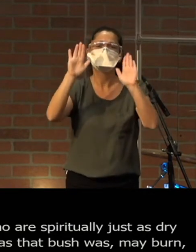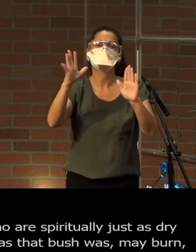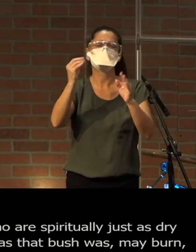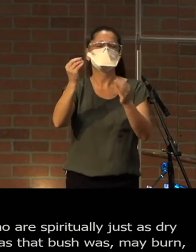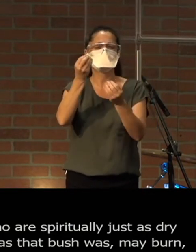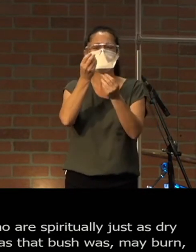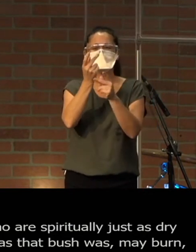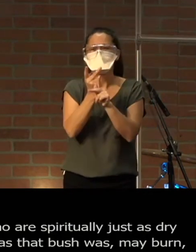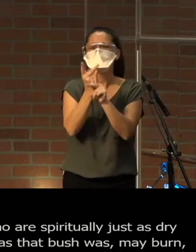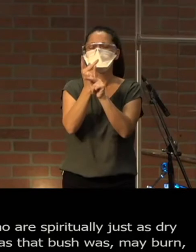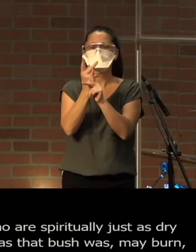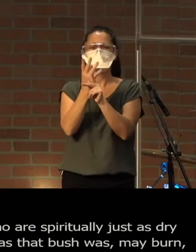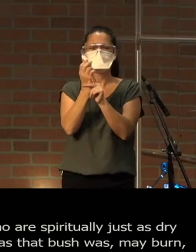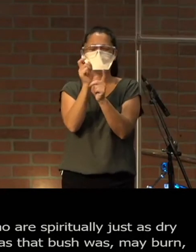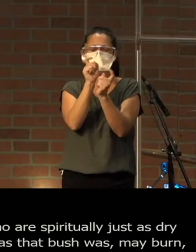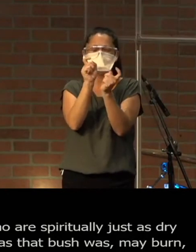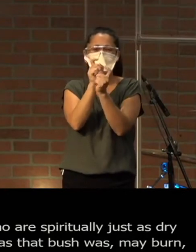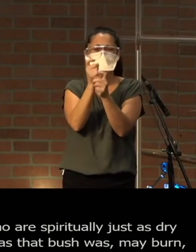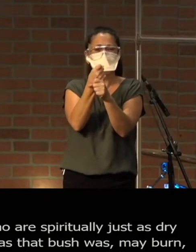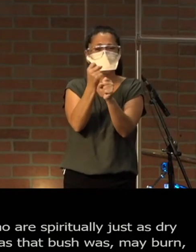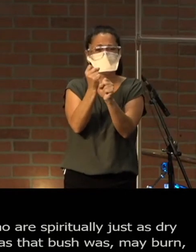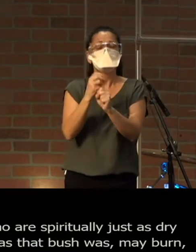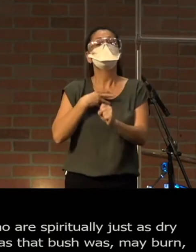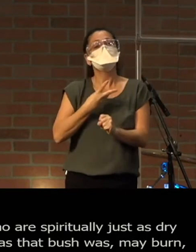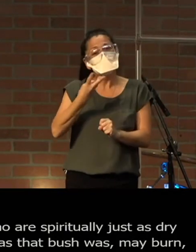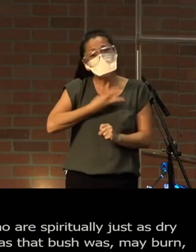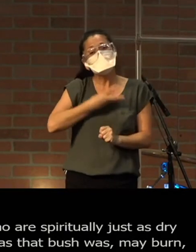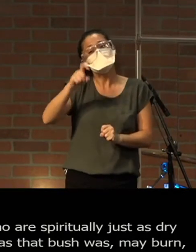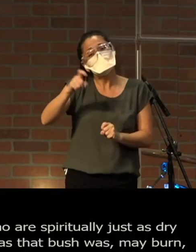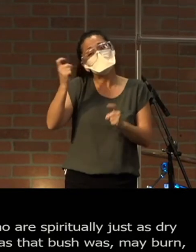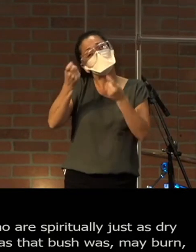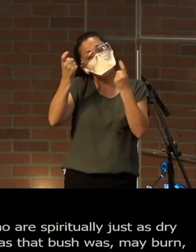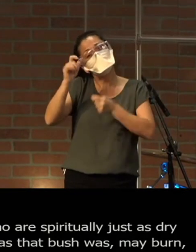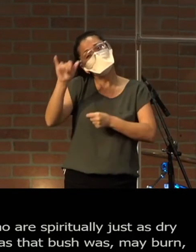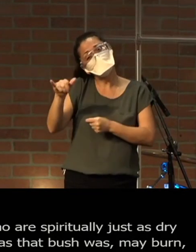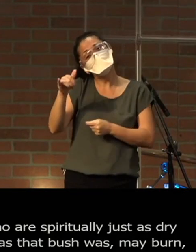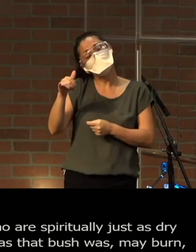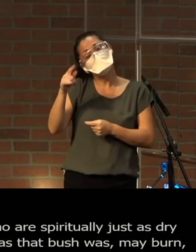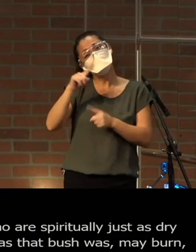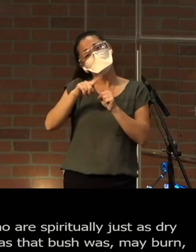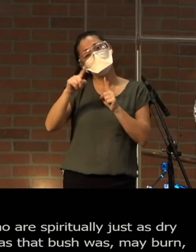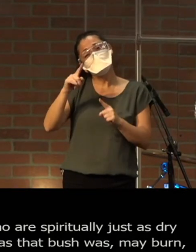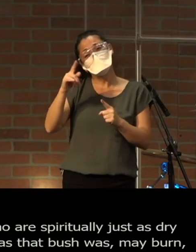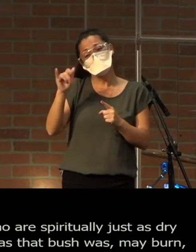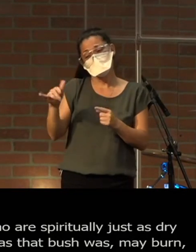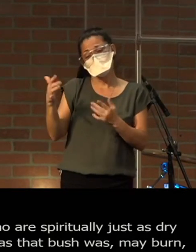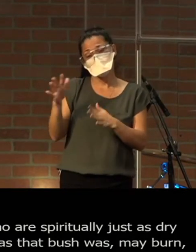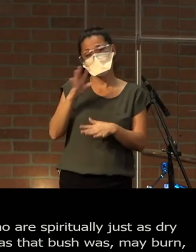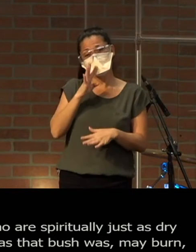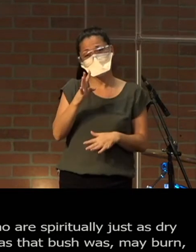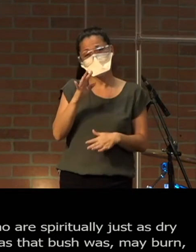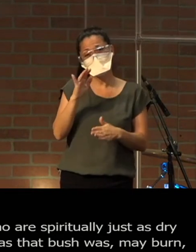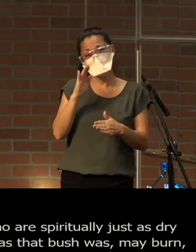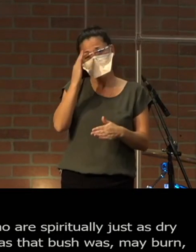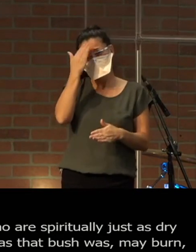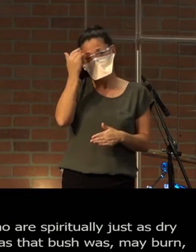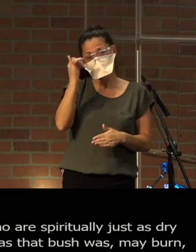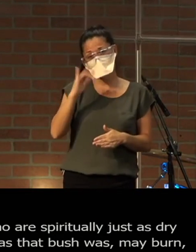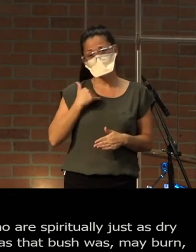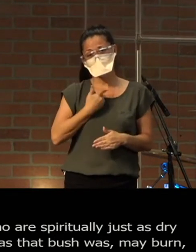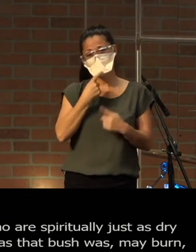that. That said, because of our sin, we have belittled God's